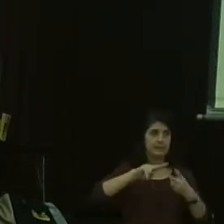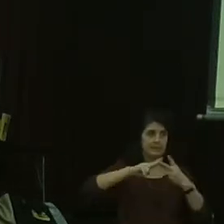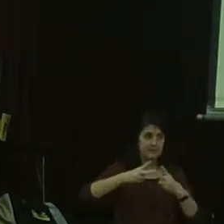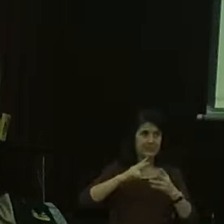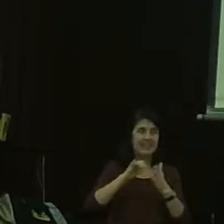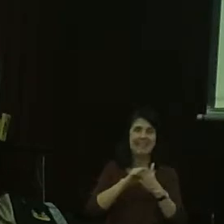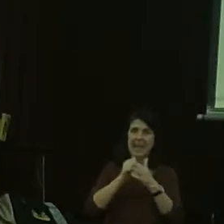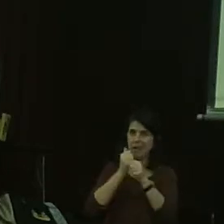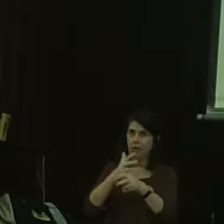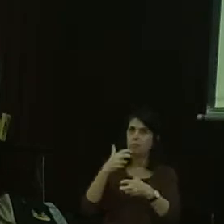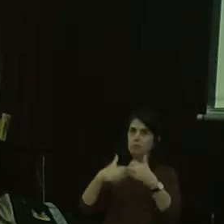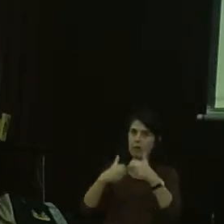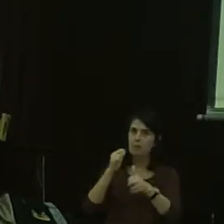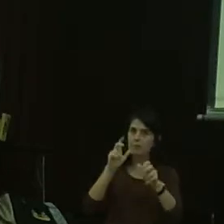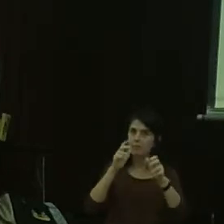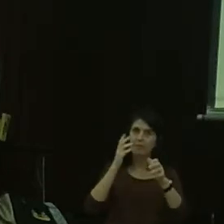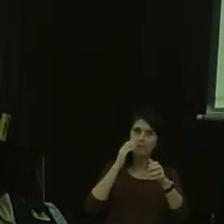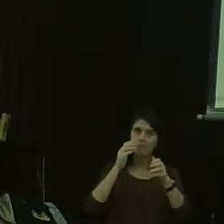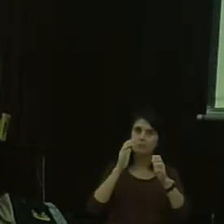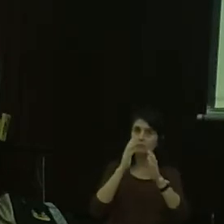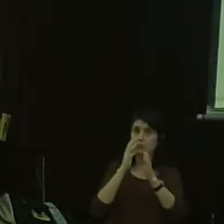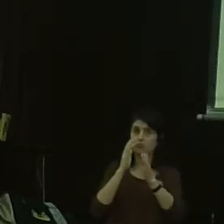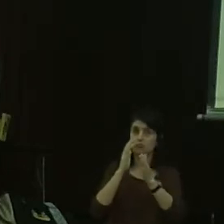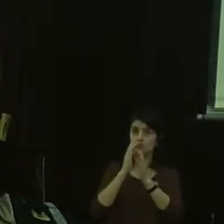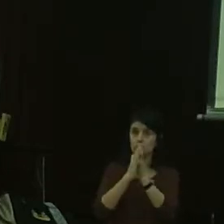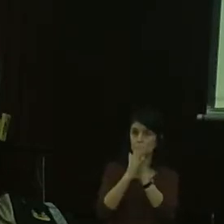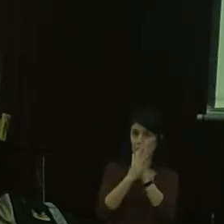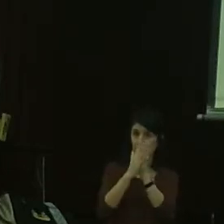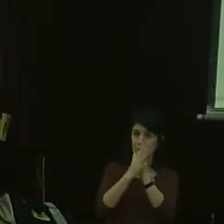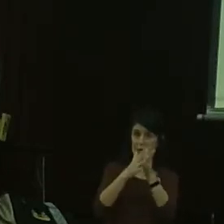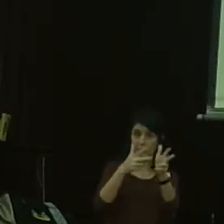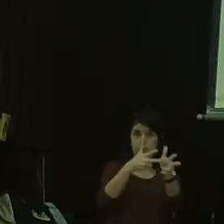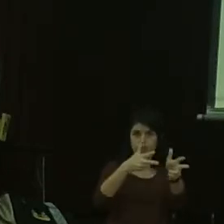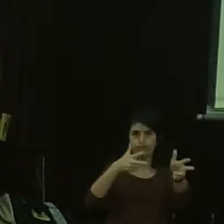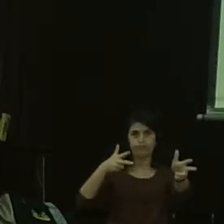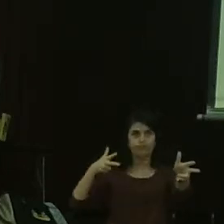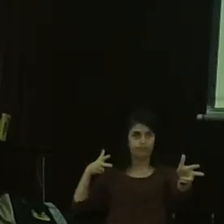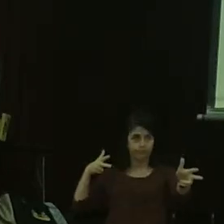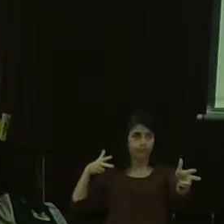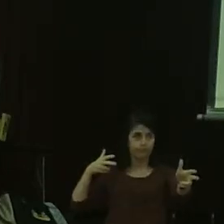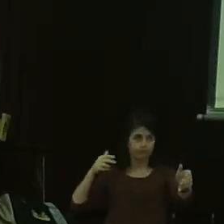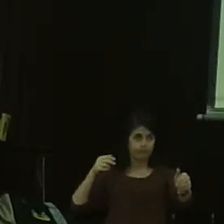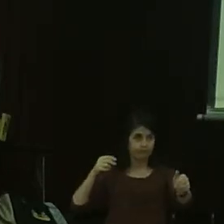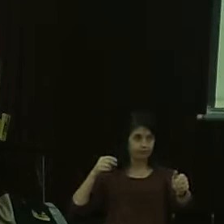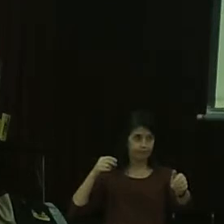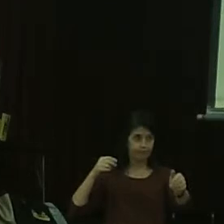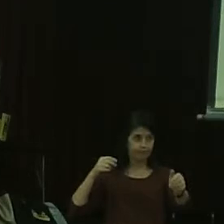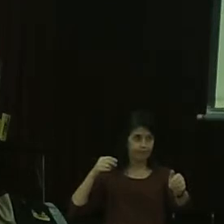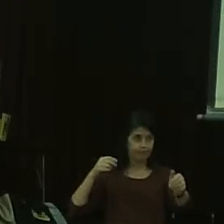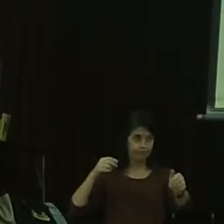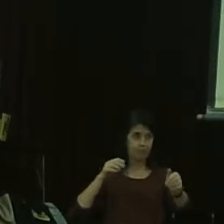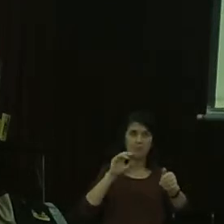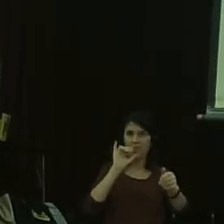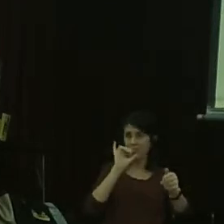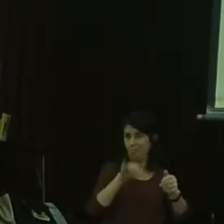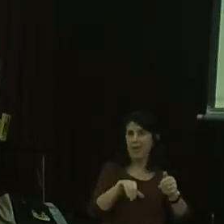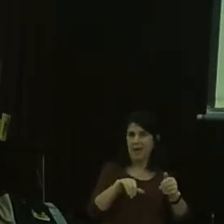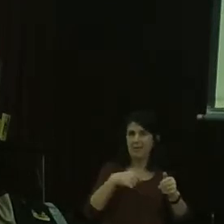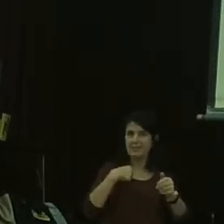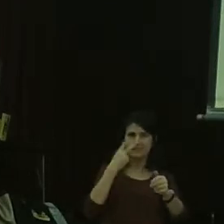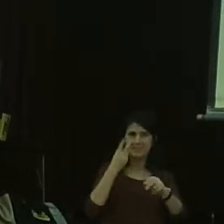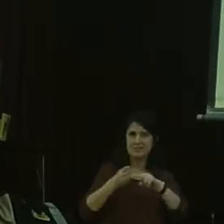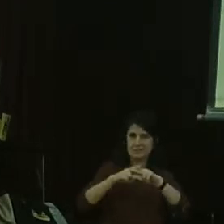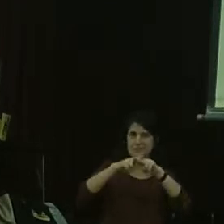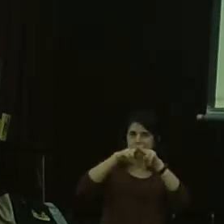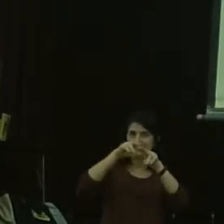lot of bottleneck for people coming in and out, particularly during rush hours. In fact, I wouldn't be surprised if most of the incidents we've had in this